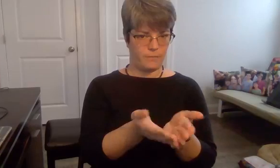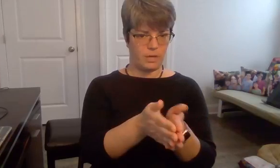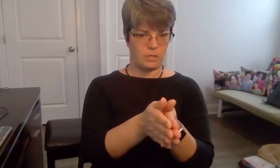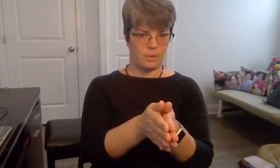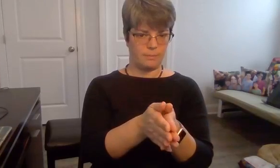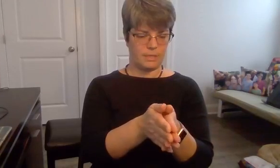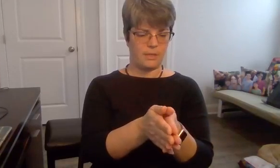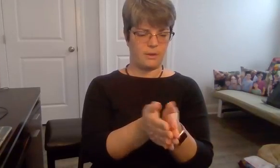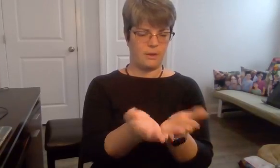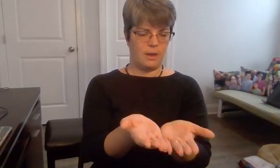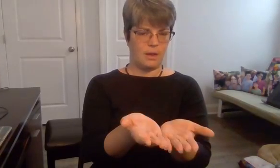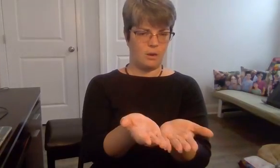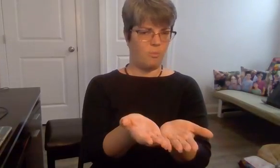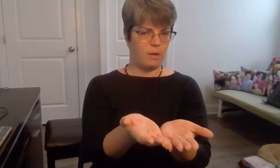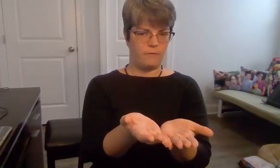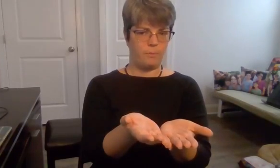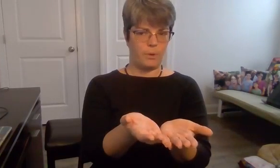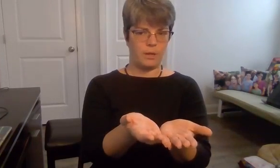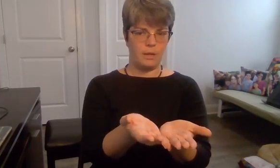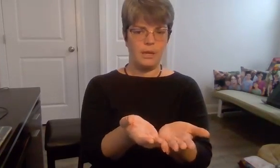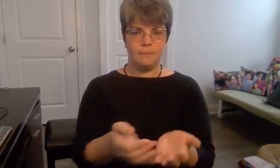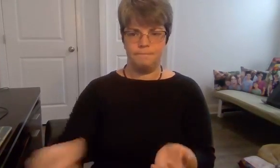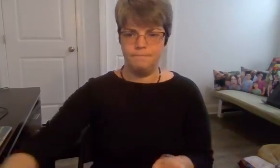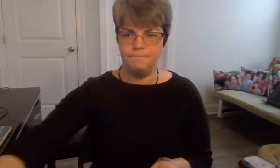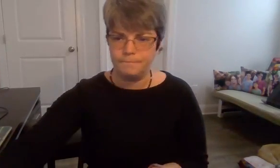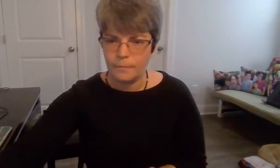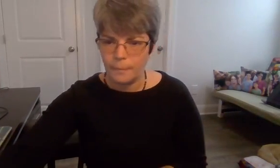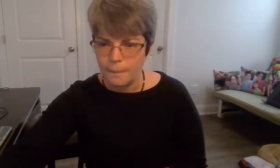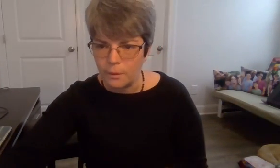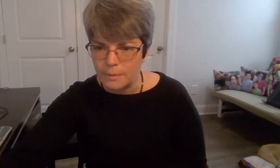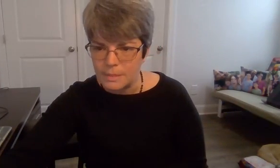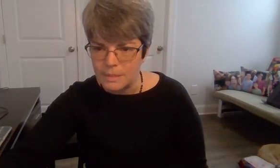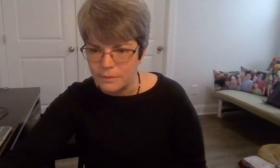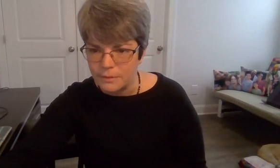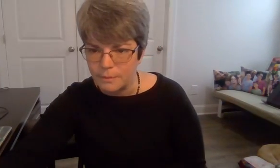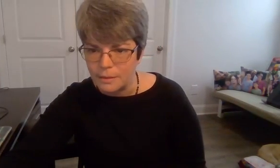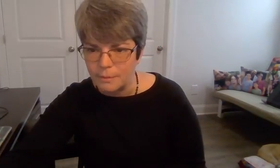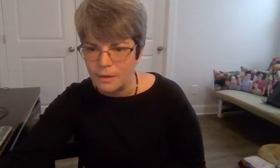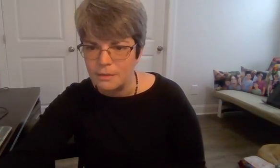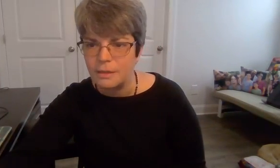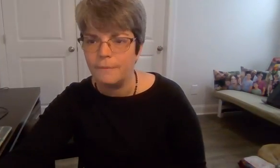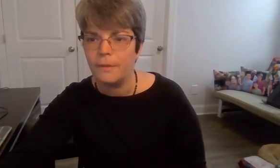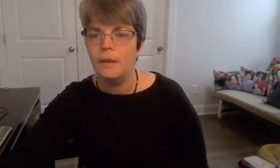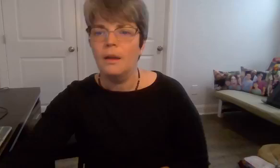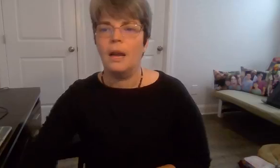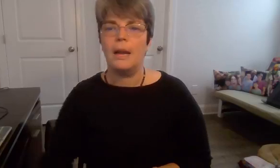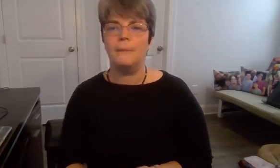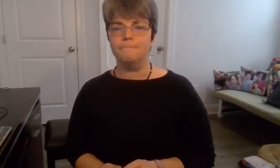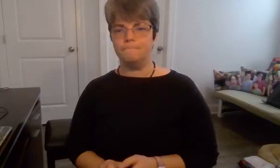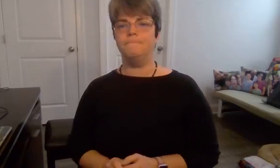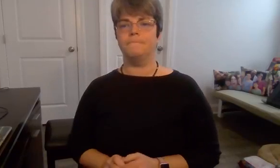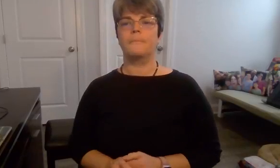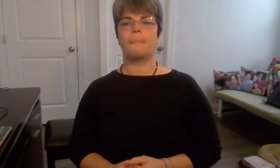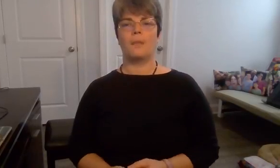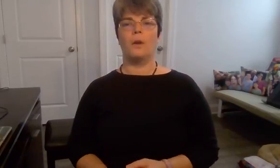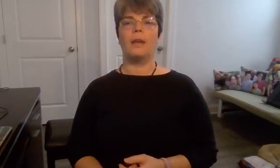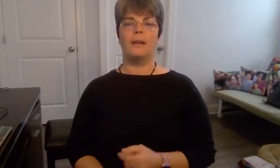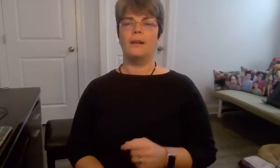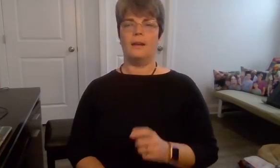right? So palms together and then open for book. Let me see, I have some things up here I can see. Okay,